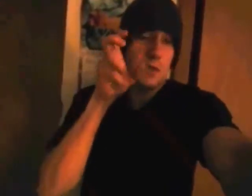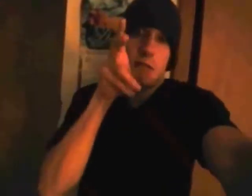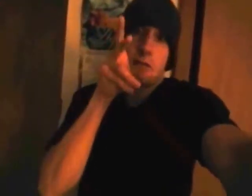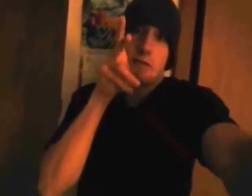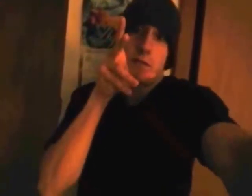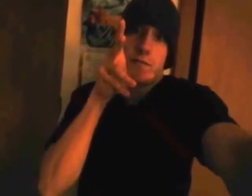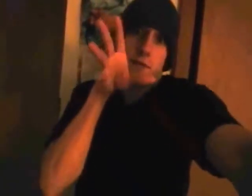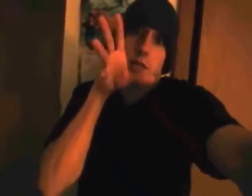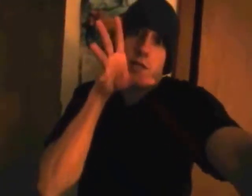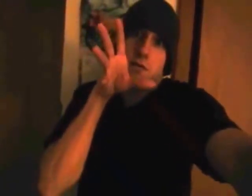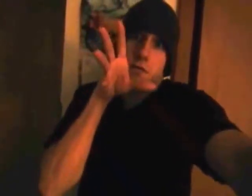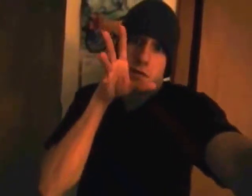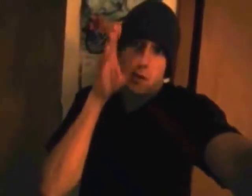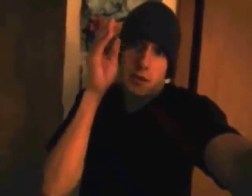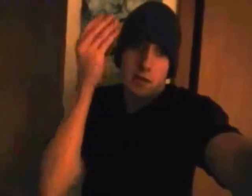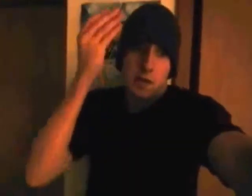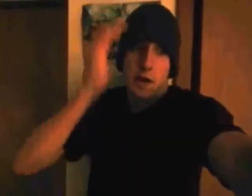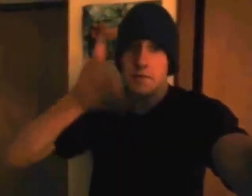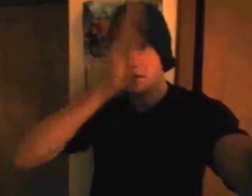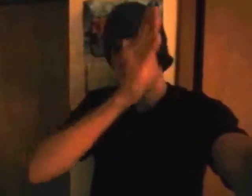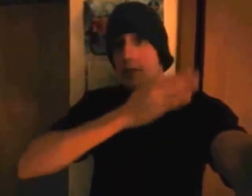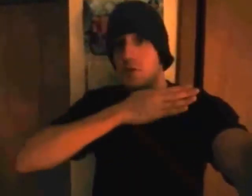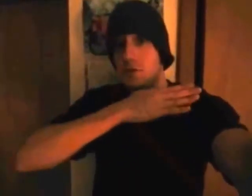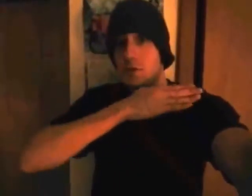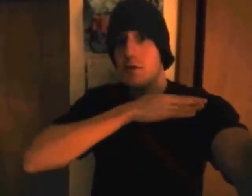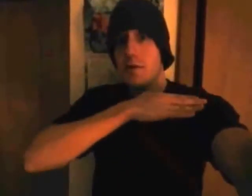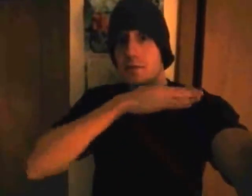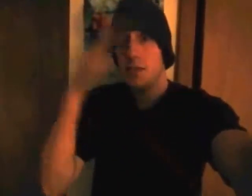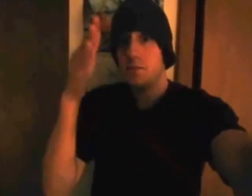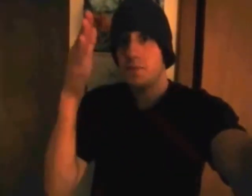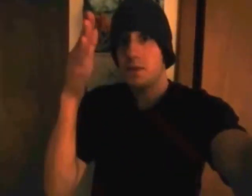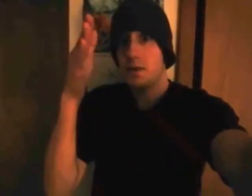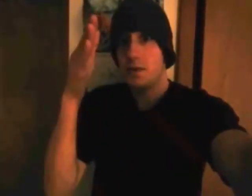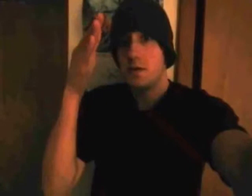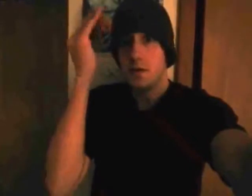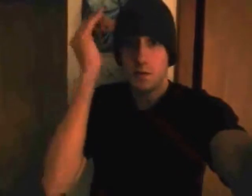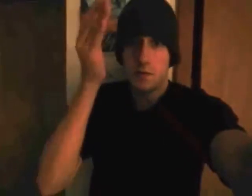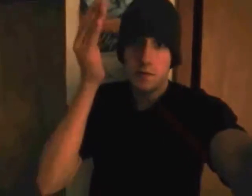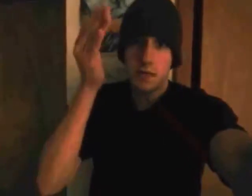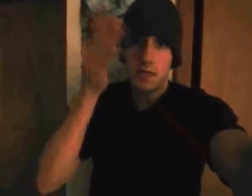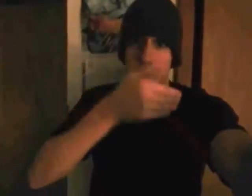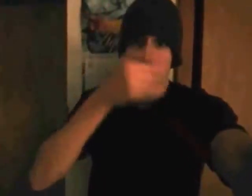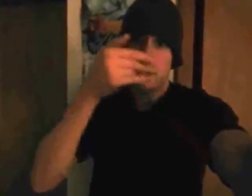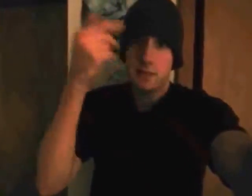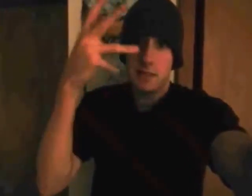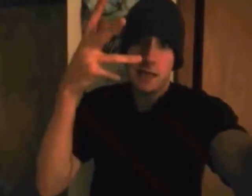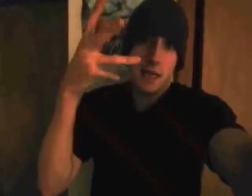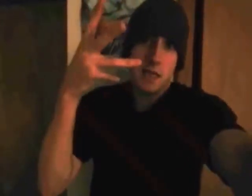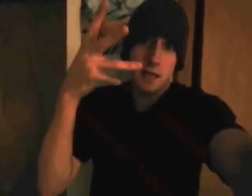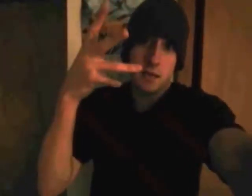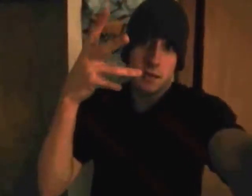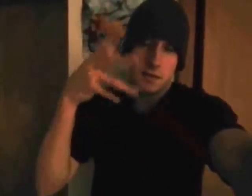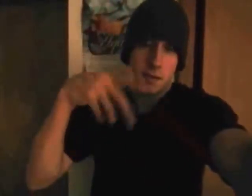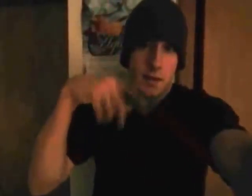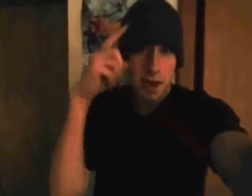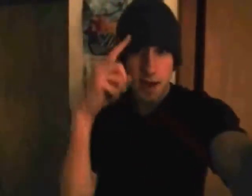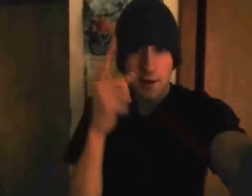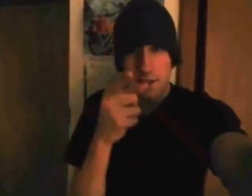little video of since you started Facebook all the way till today. I heard they